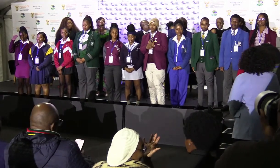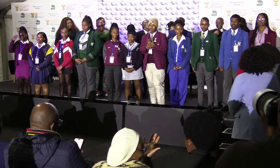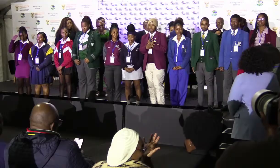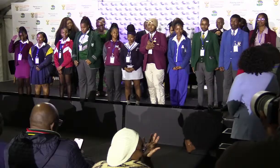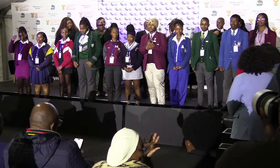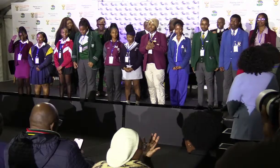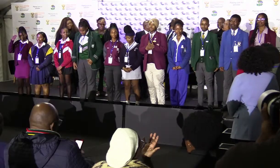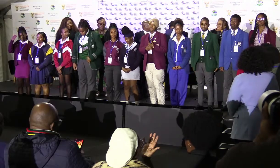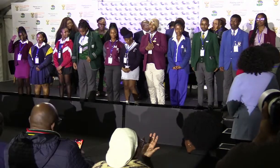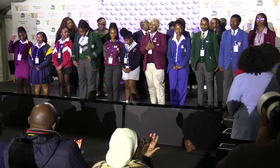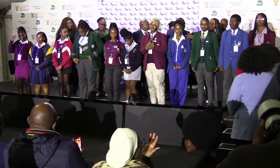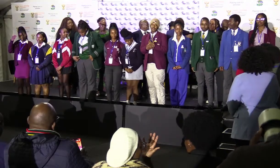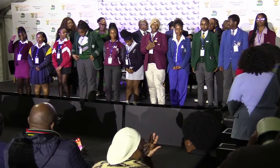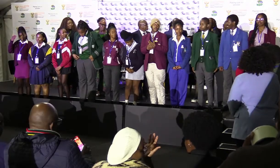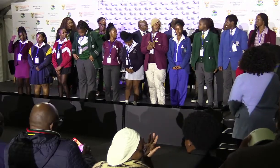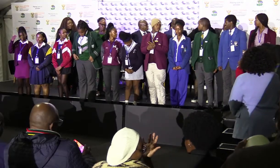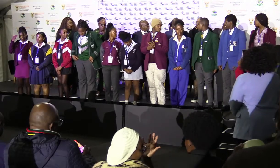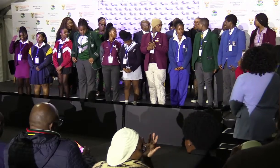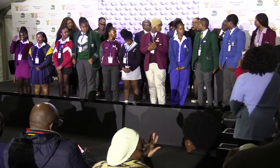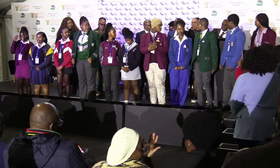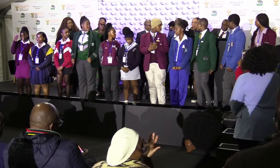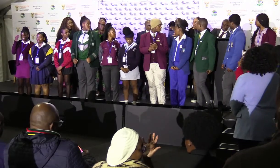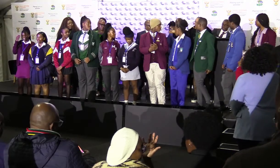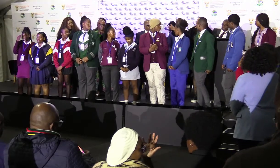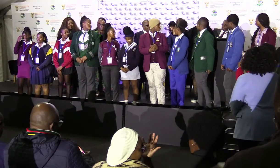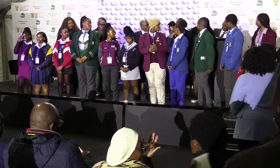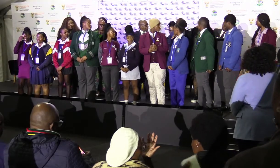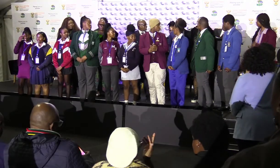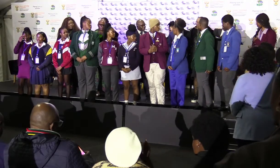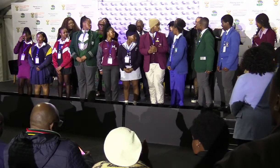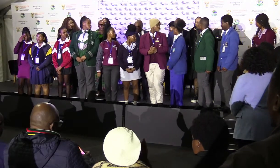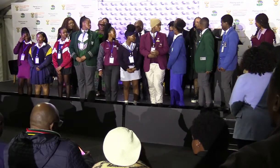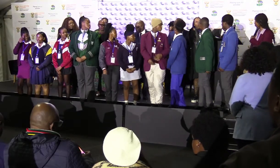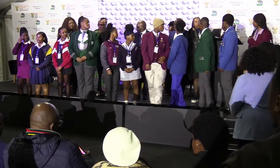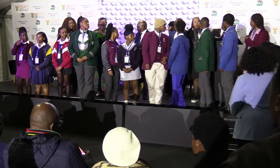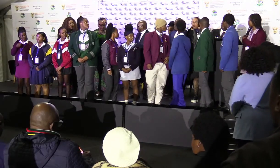Think you must. Can you face this file?